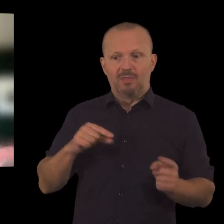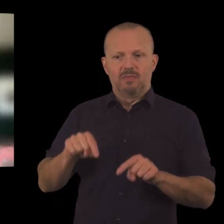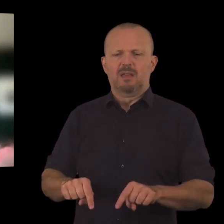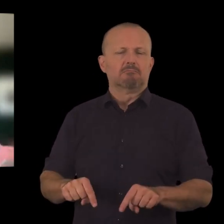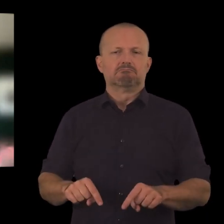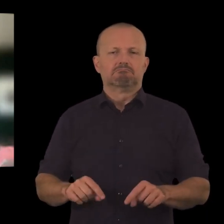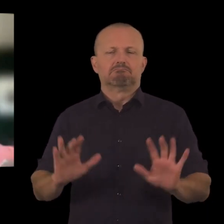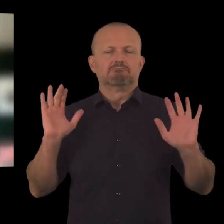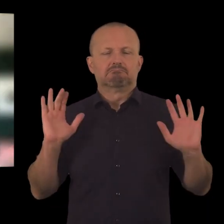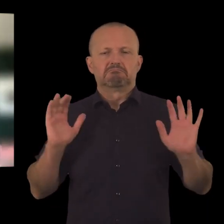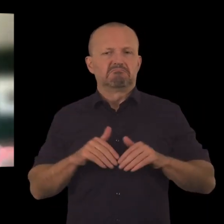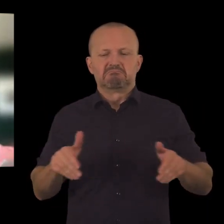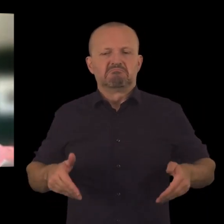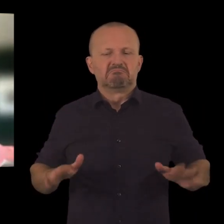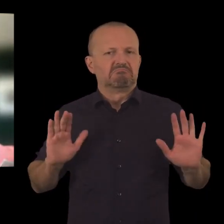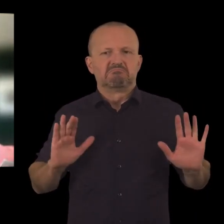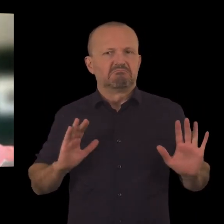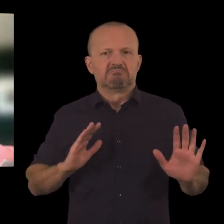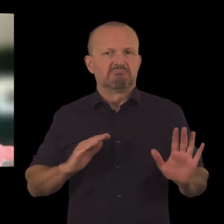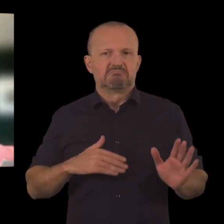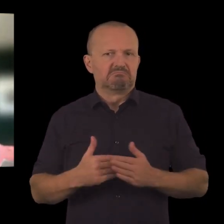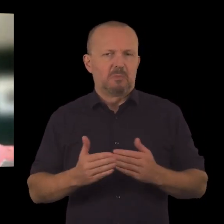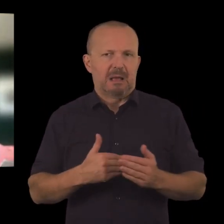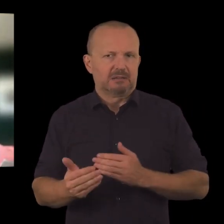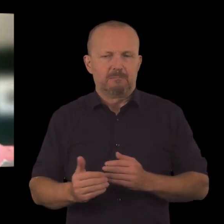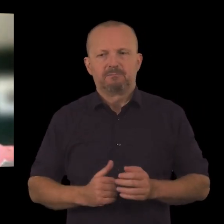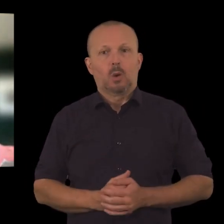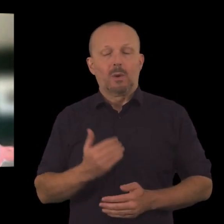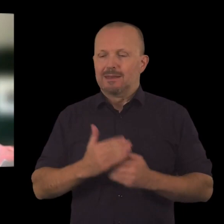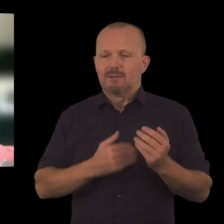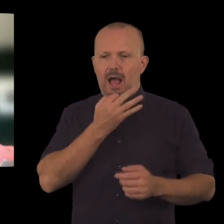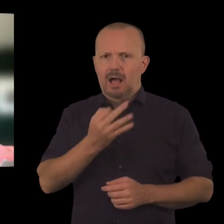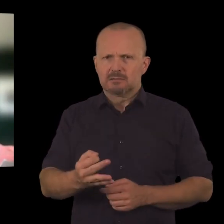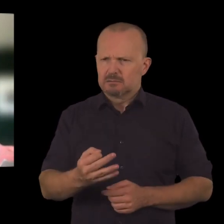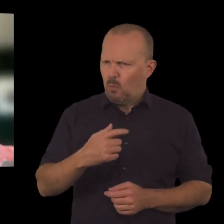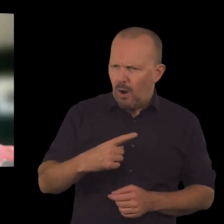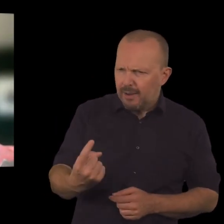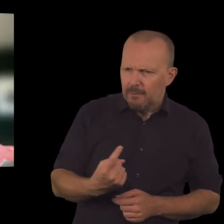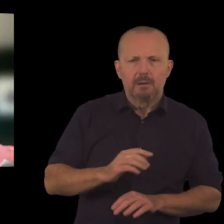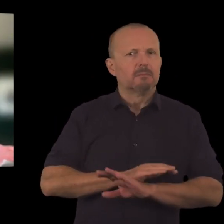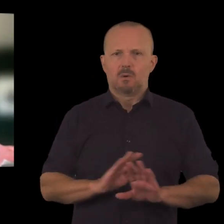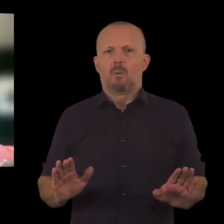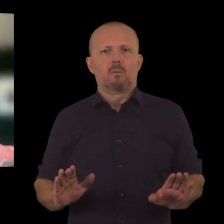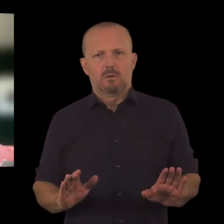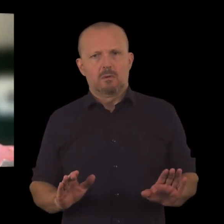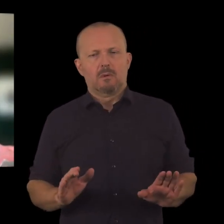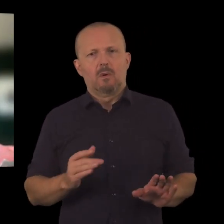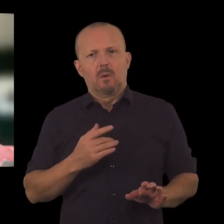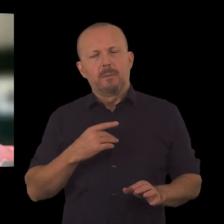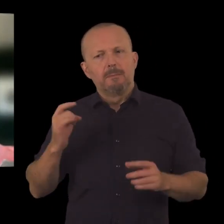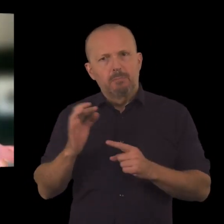medical centre there. It might be that they're coming in for meals. There's a whole bunch of reasons, and actually they